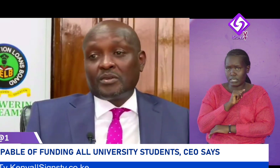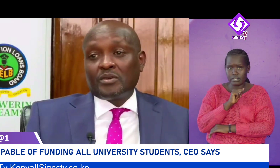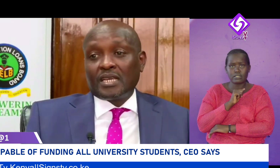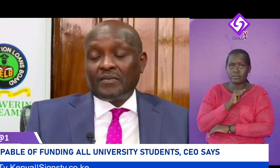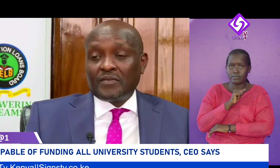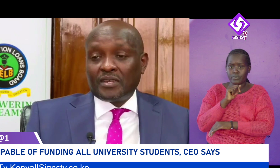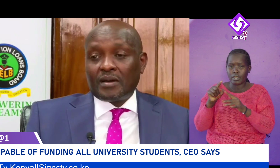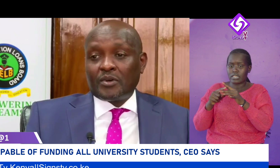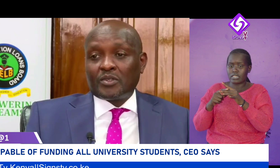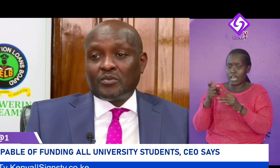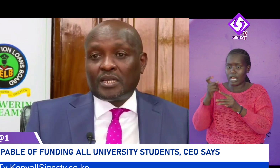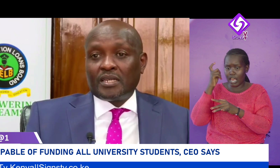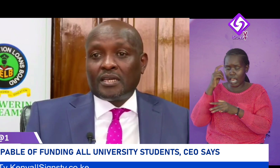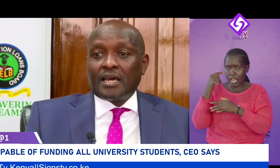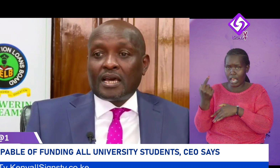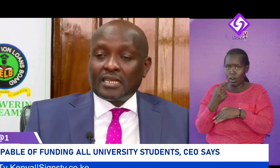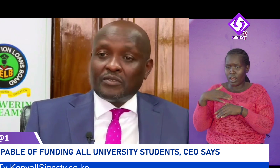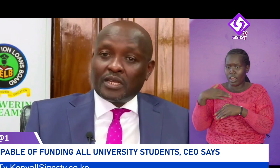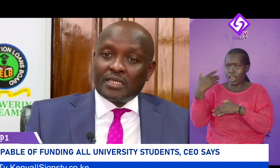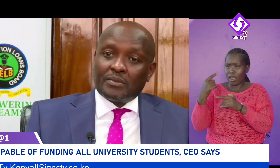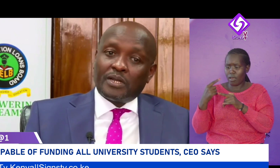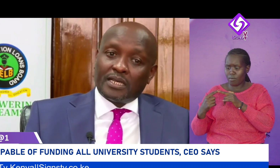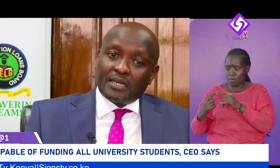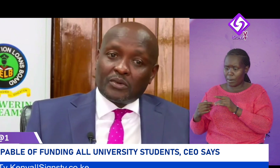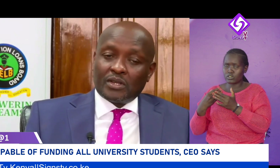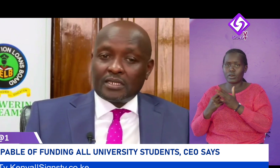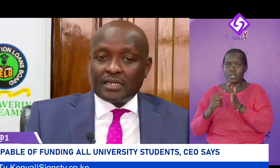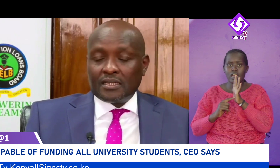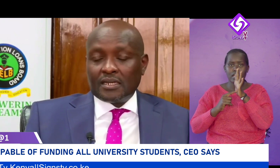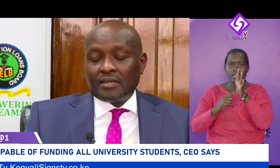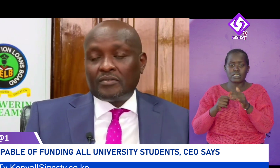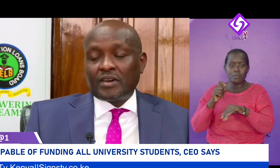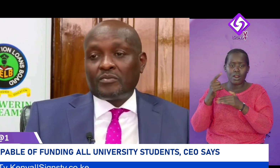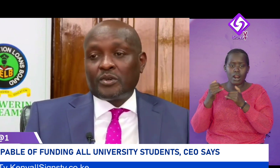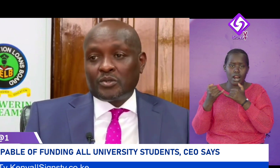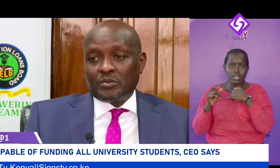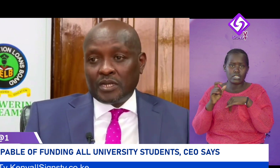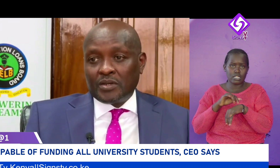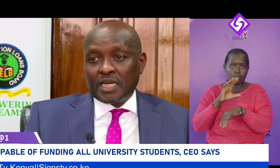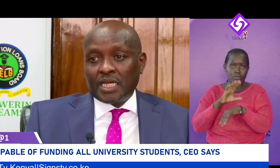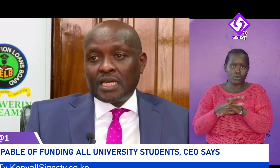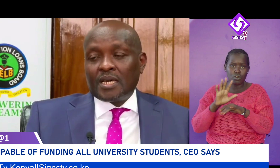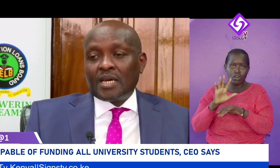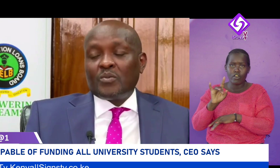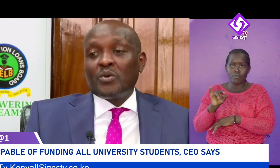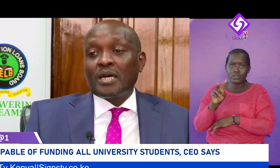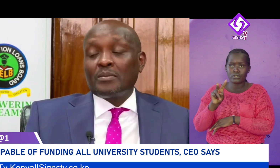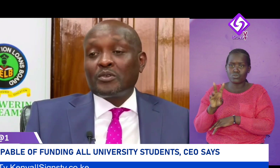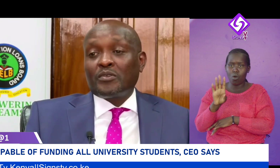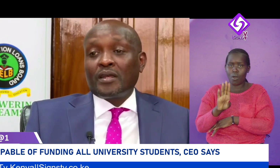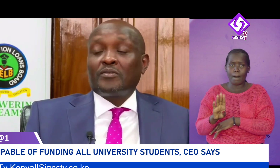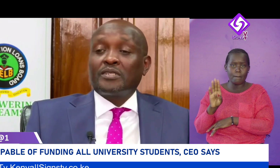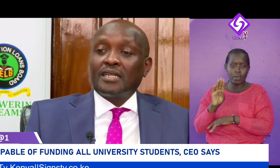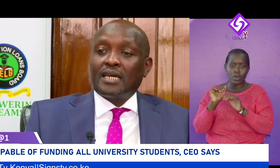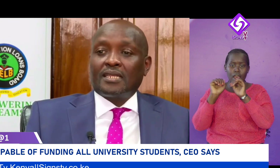because every amount of money, I'll give you an example. Last year we collected 5.2 billion. We were able to fund